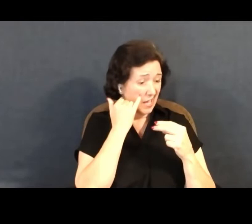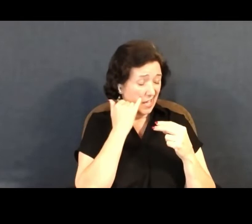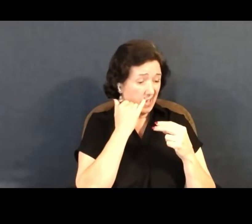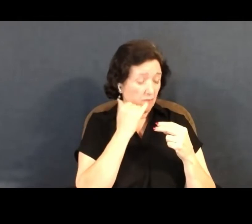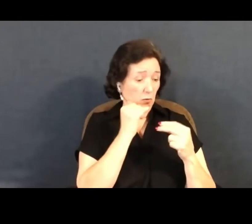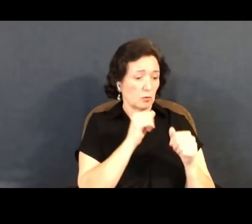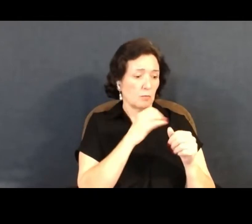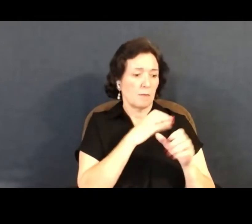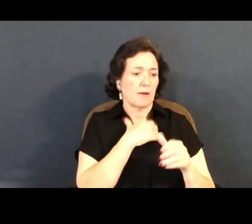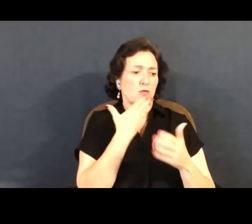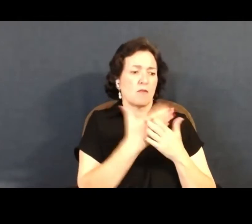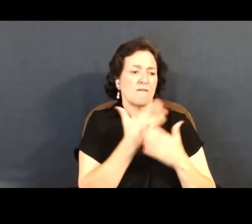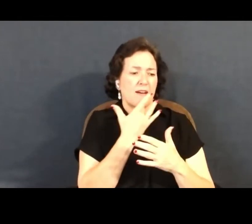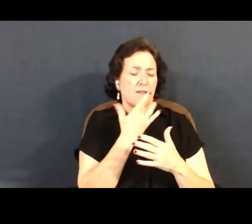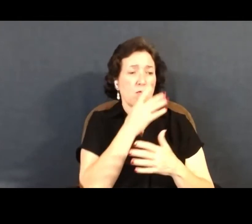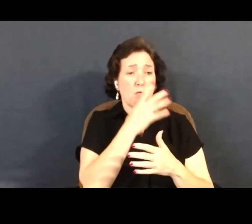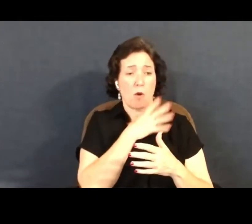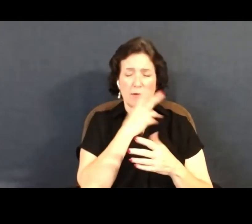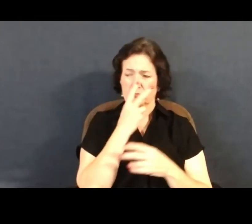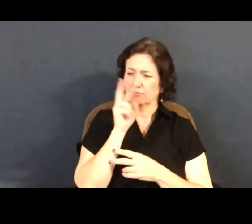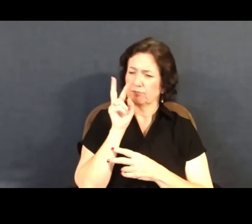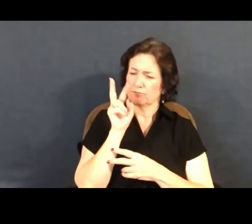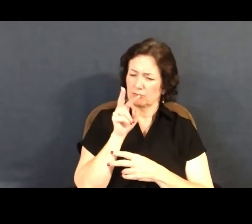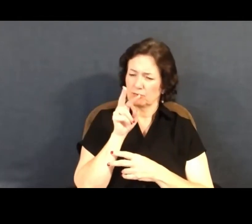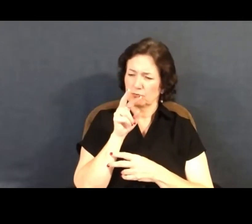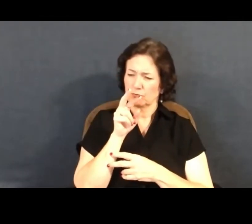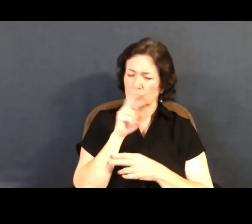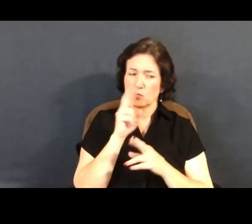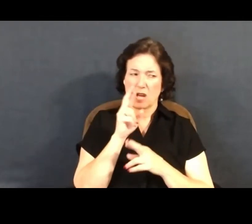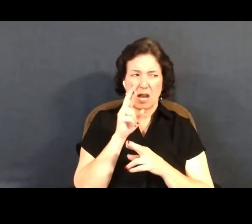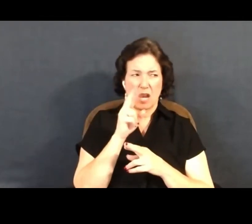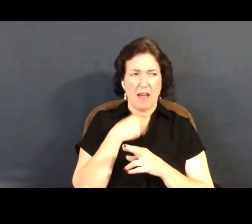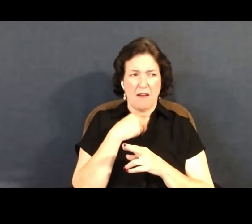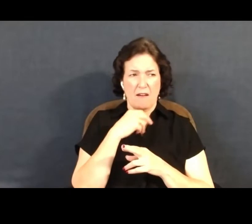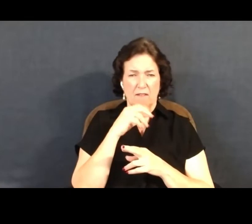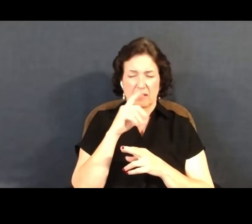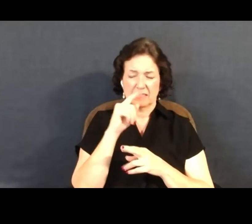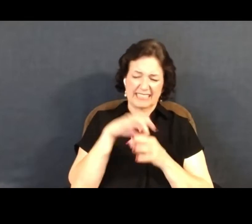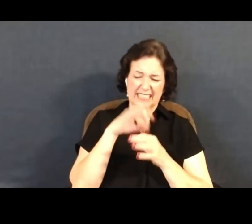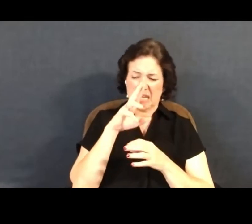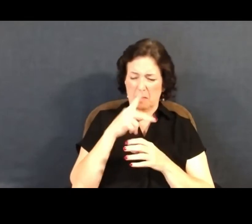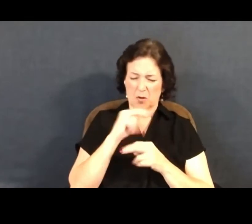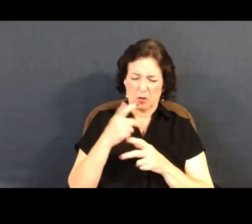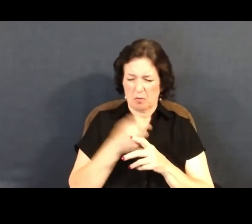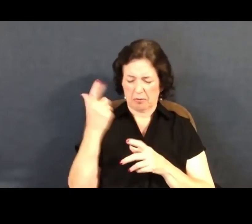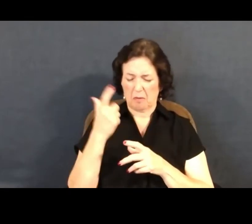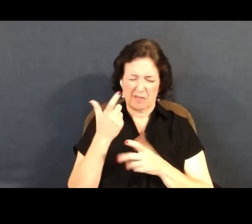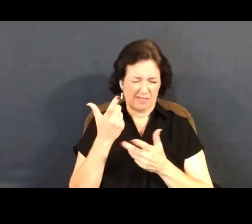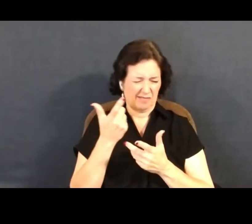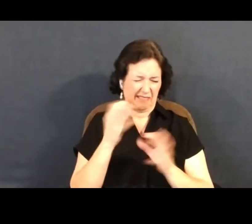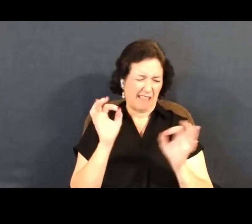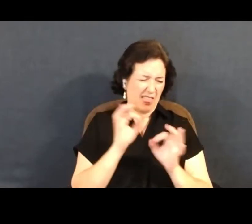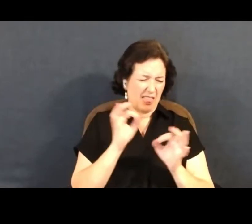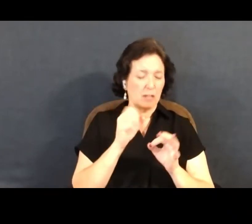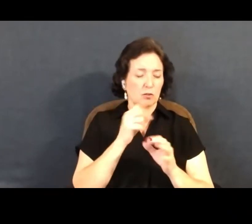great favour." And the woman looks, and she's about to throw out a chipped teacup, and he looks such a nice man, what harm could it do? So the teacup